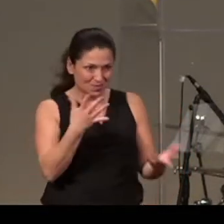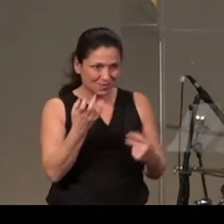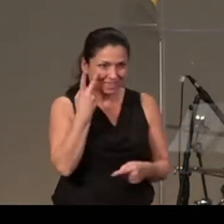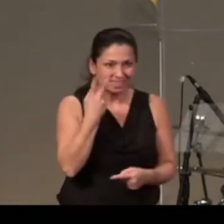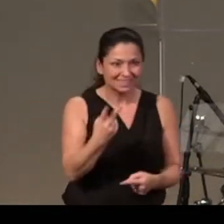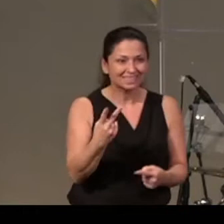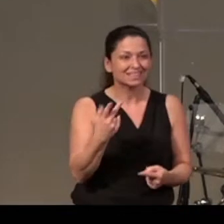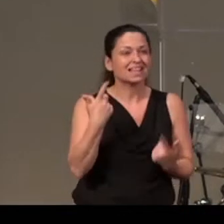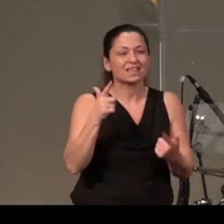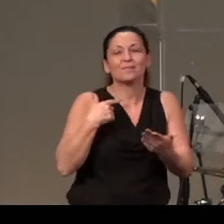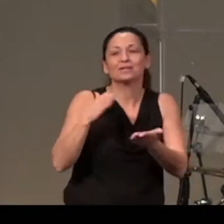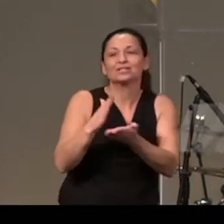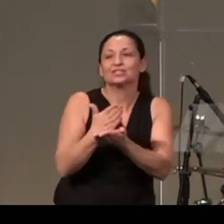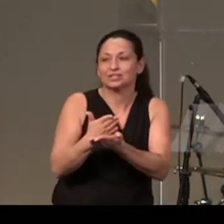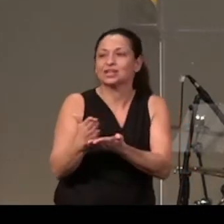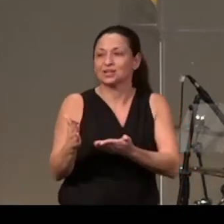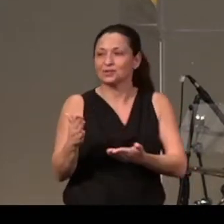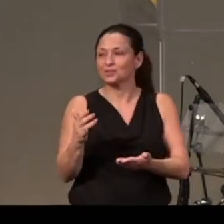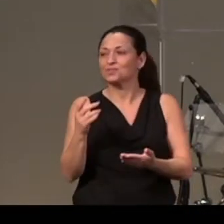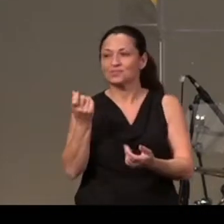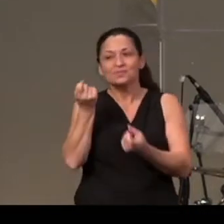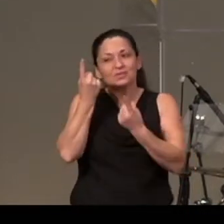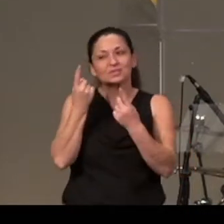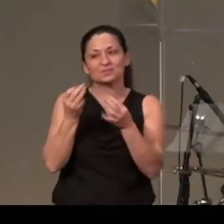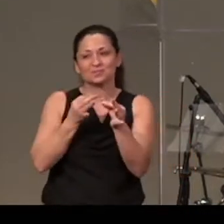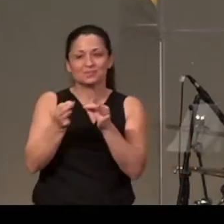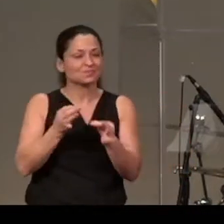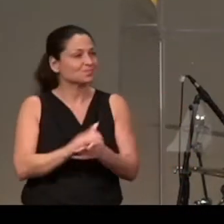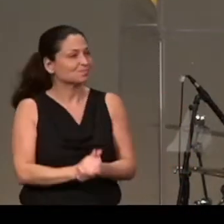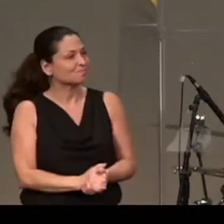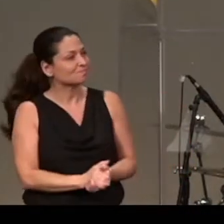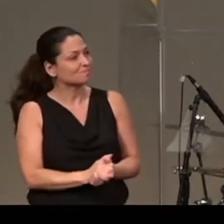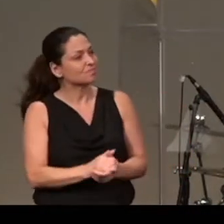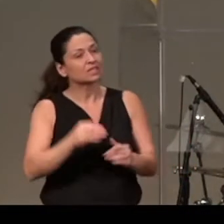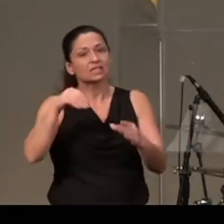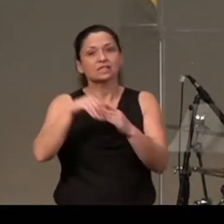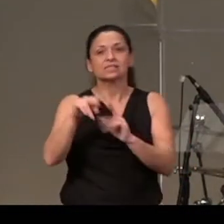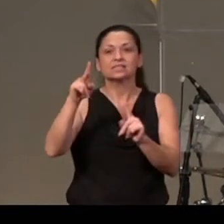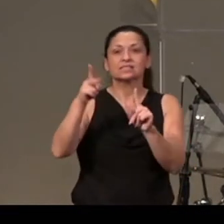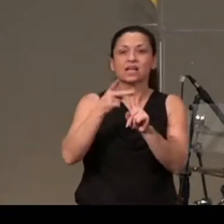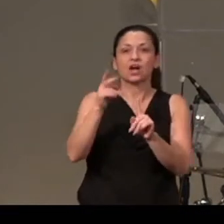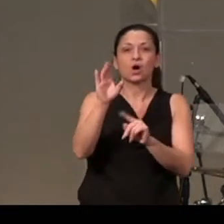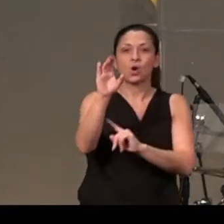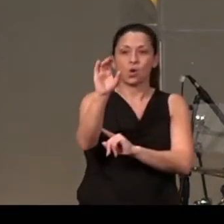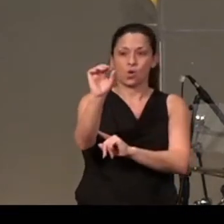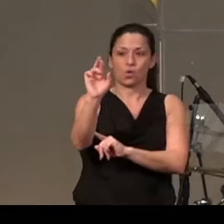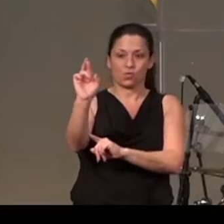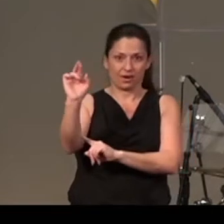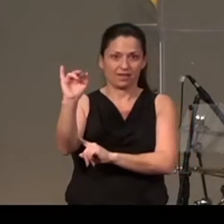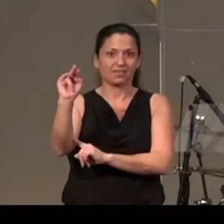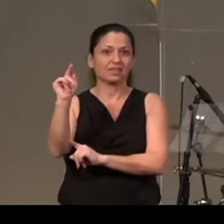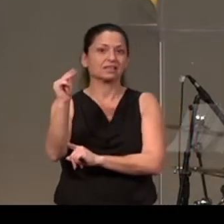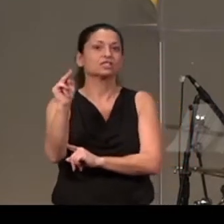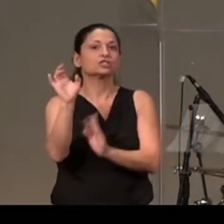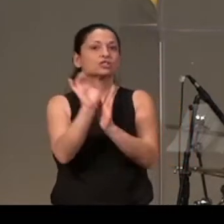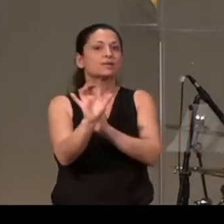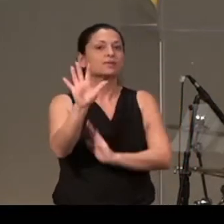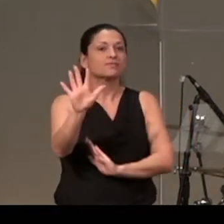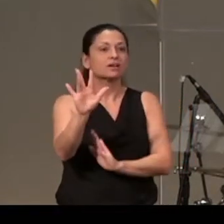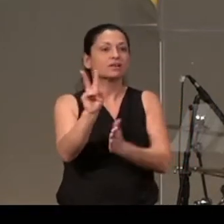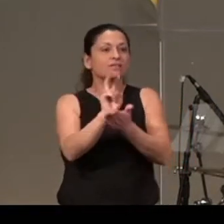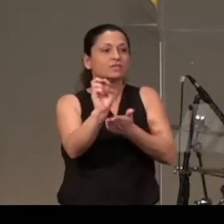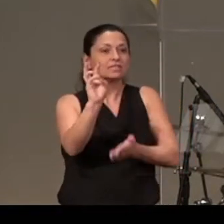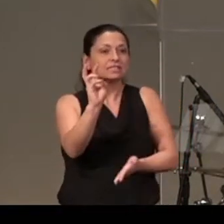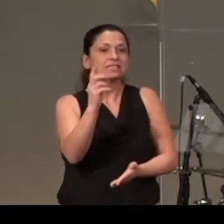share with you those three states of eternal life. In 2 Corinthians chapter 5, verse